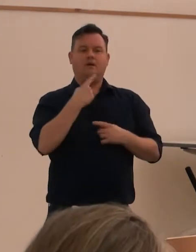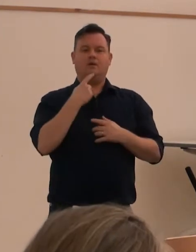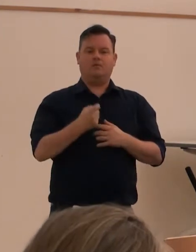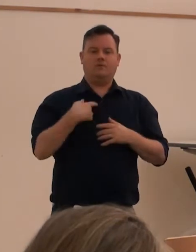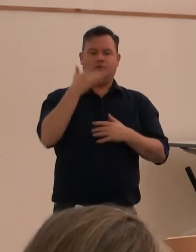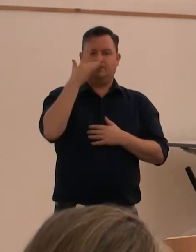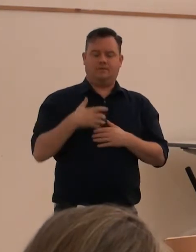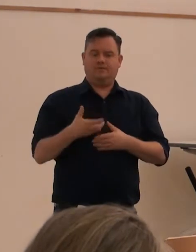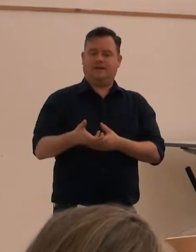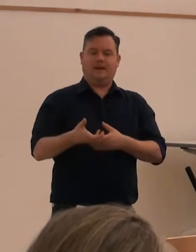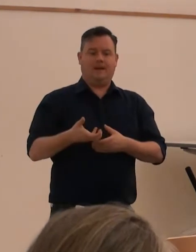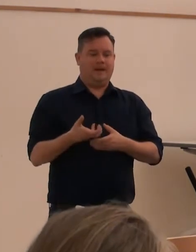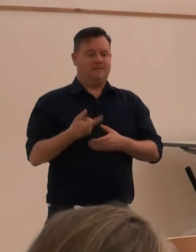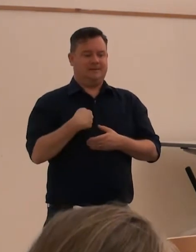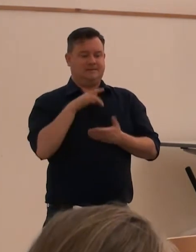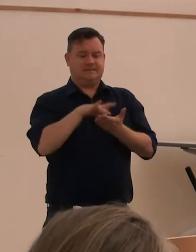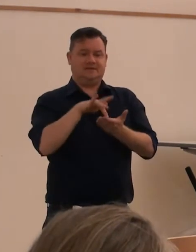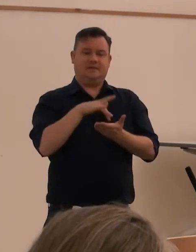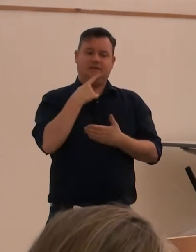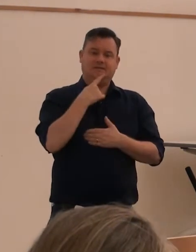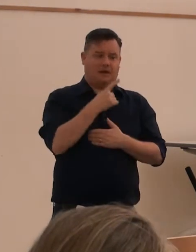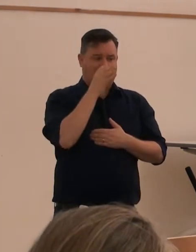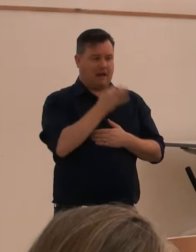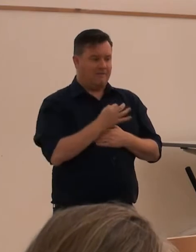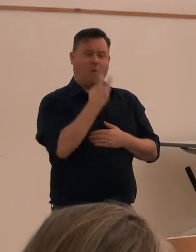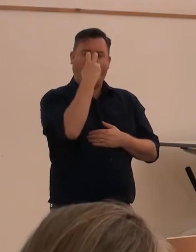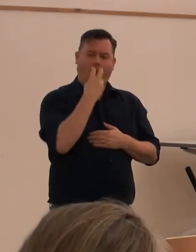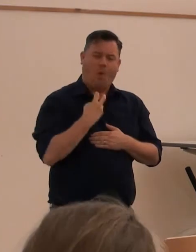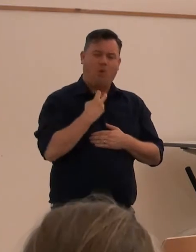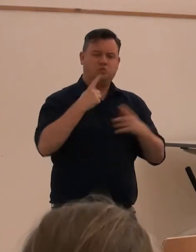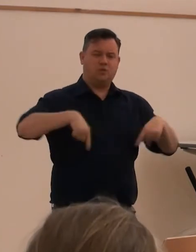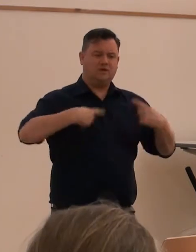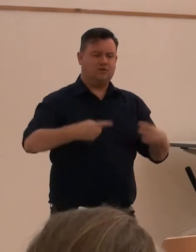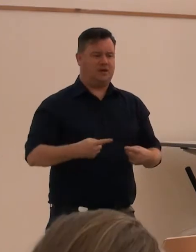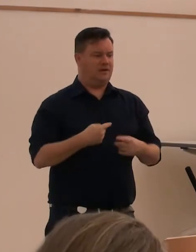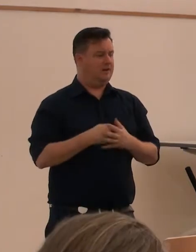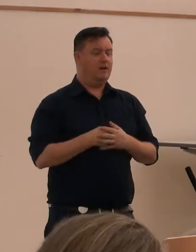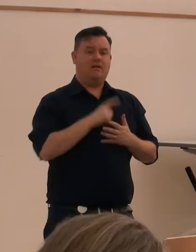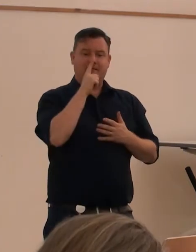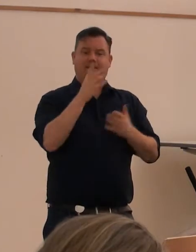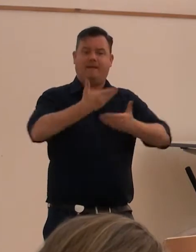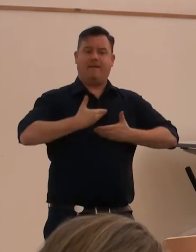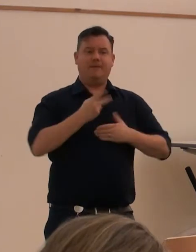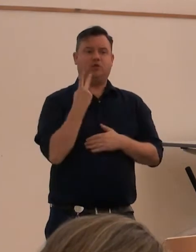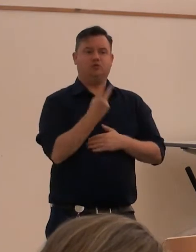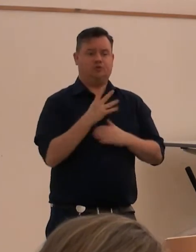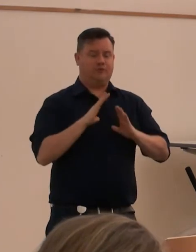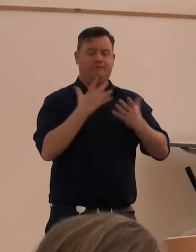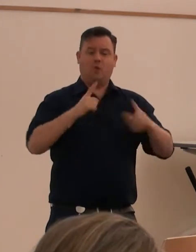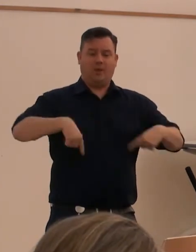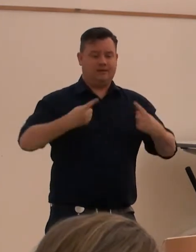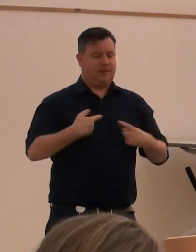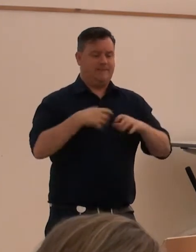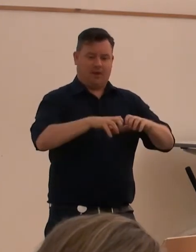Limb and Pine Centre and said, can I have a couple of old condemned wheelchairs? And they freely gave me these two wheelchairs. I took them to